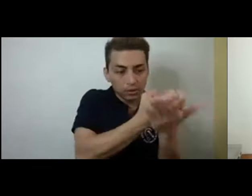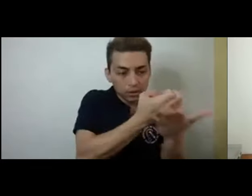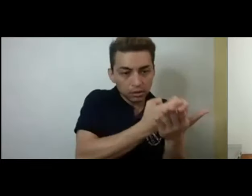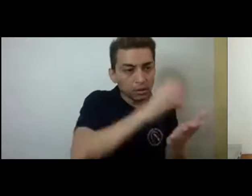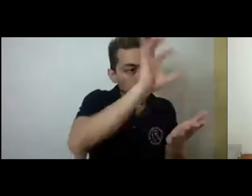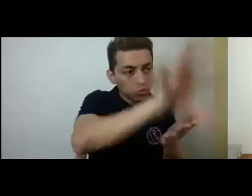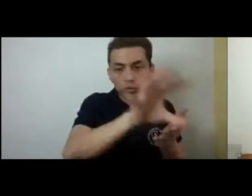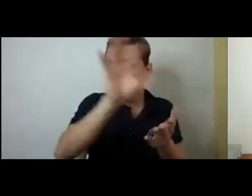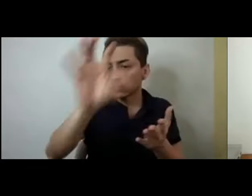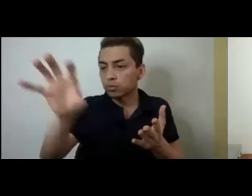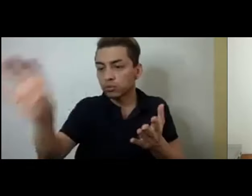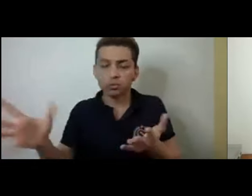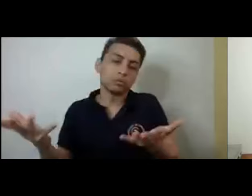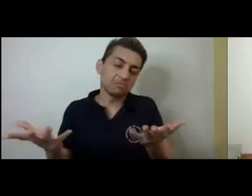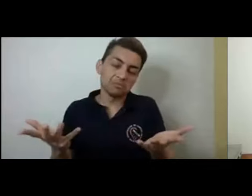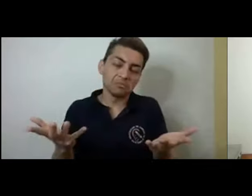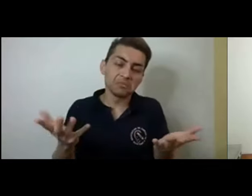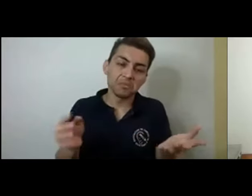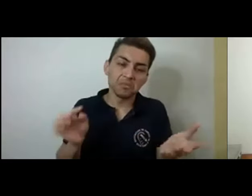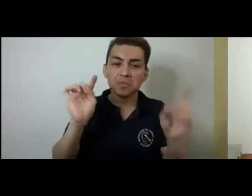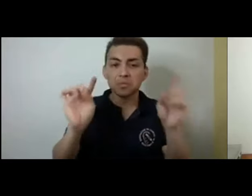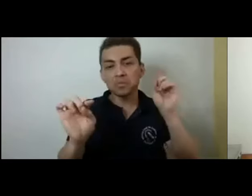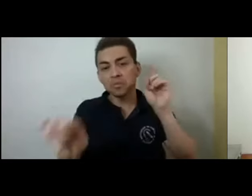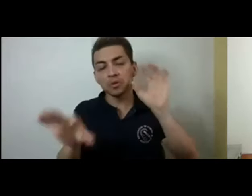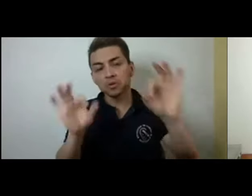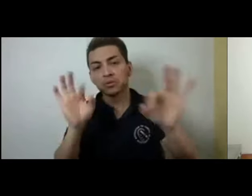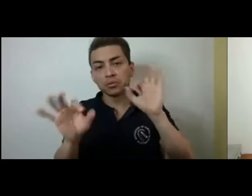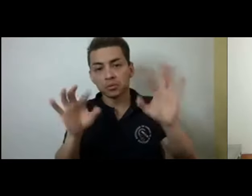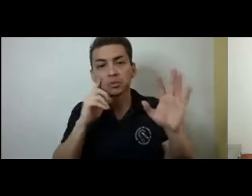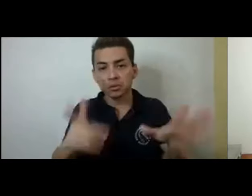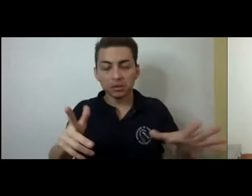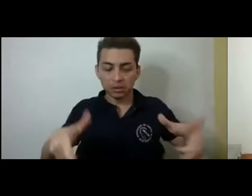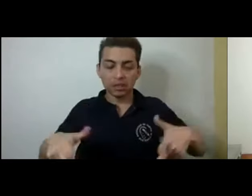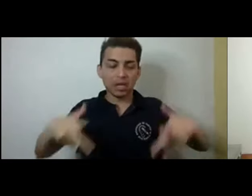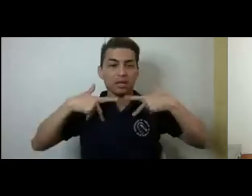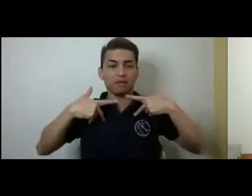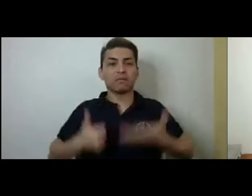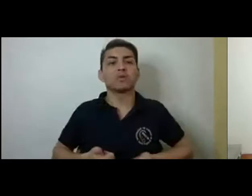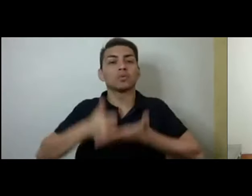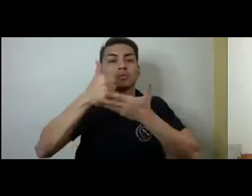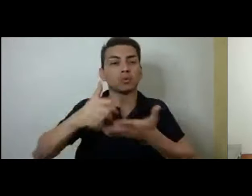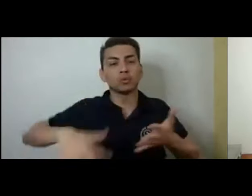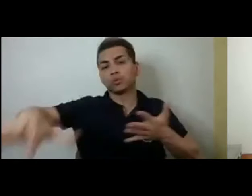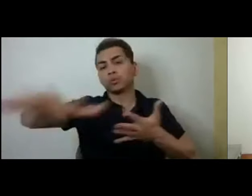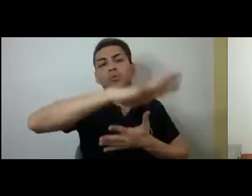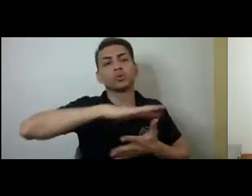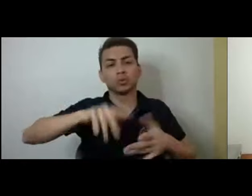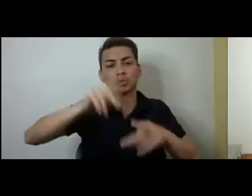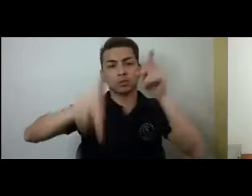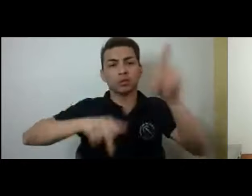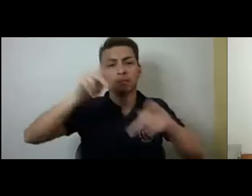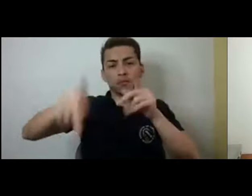and eventually the livelihood of many, many people in Caribbean seas.